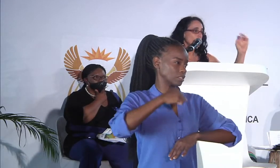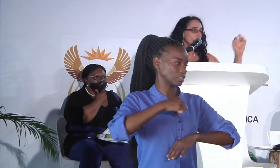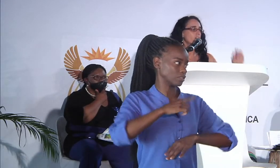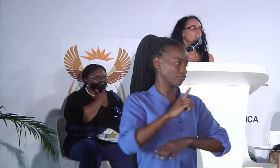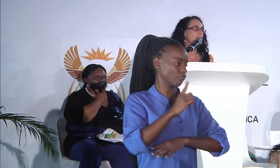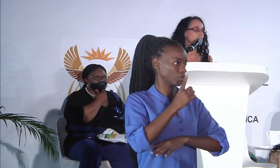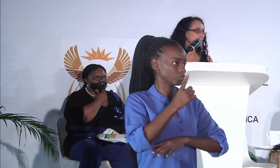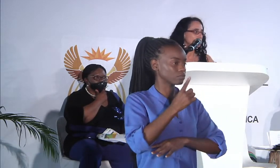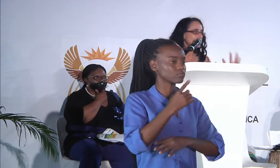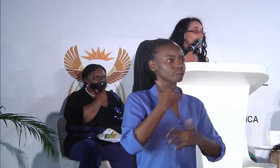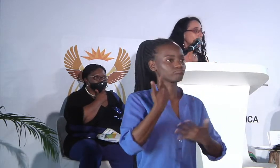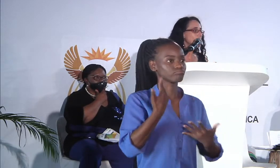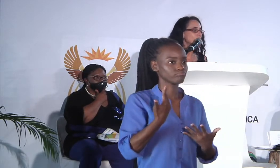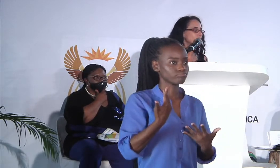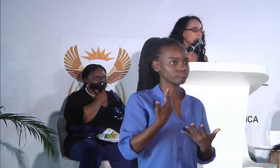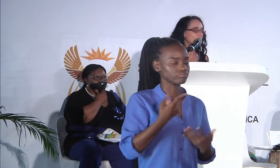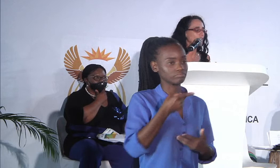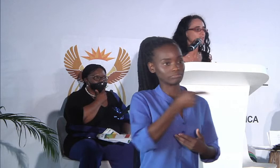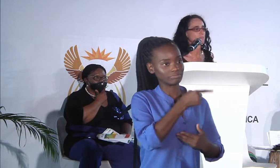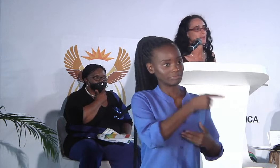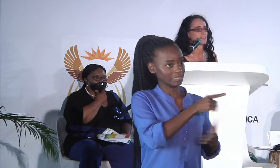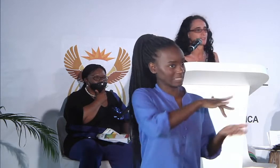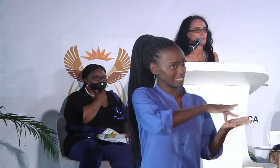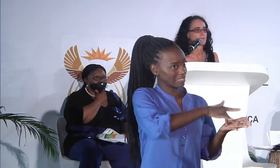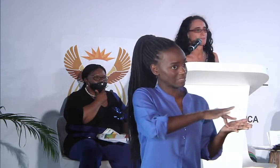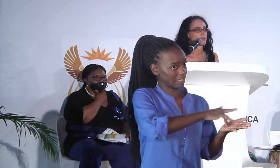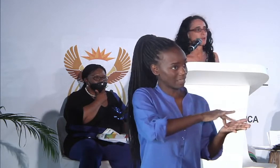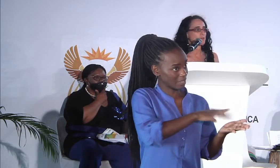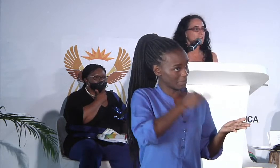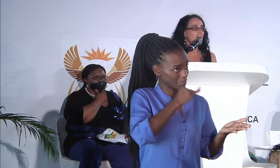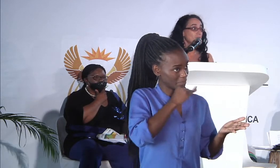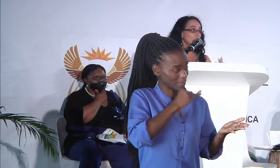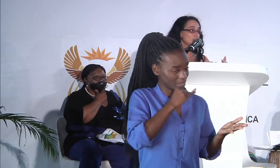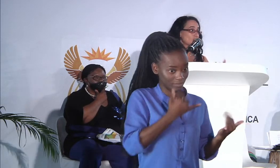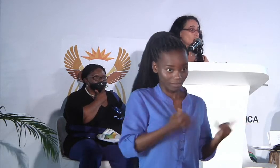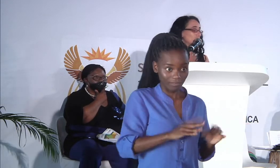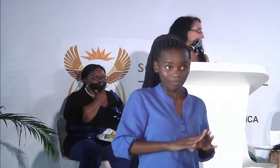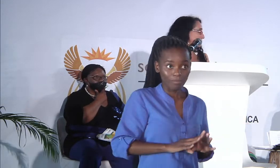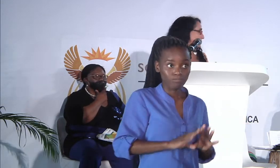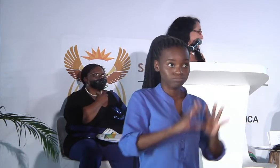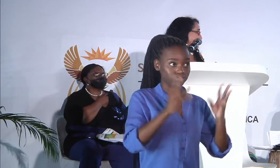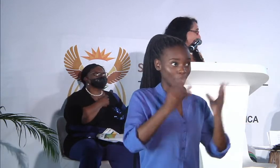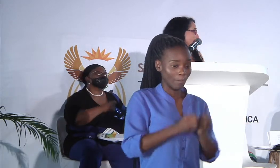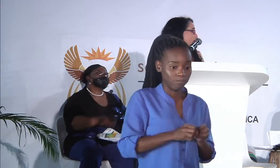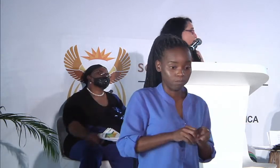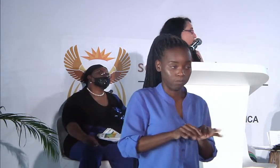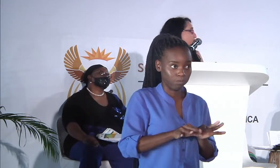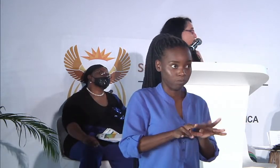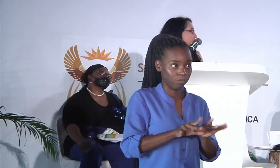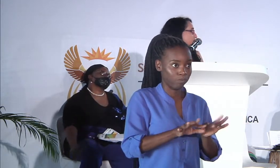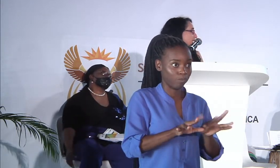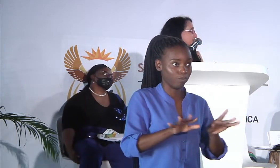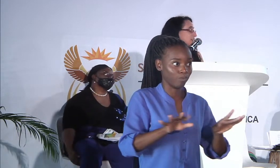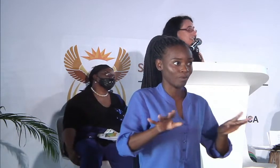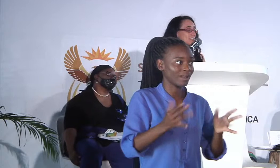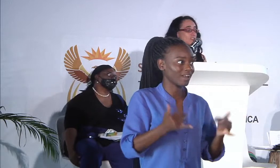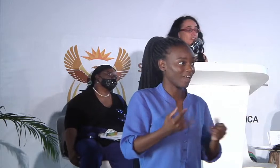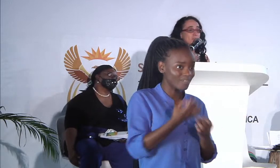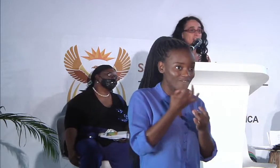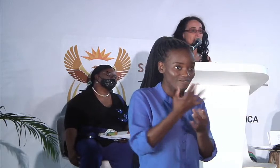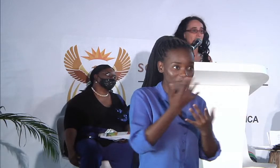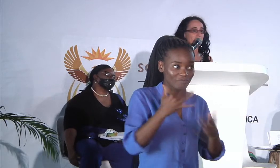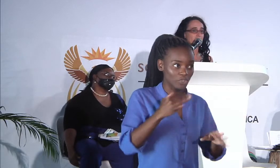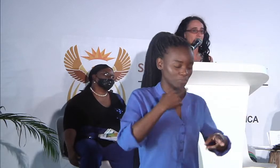so far in the country. We're going to be blossoming all over the place. We've now been told that this is a formal launch, and that is